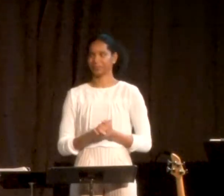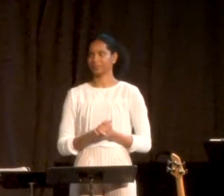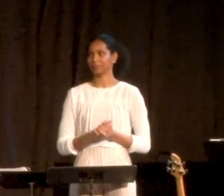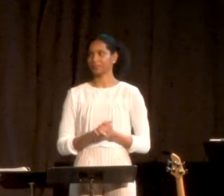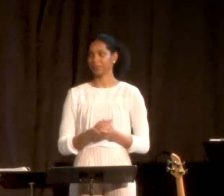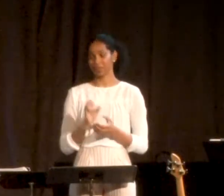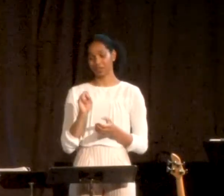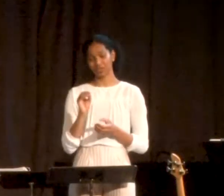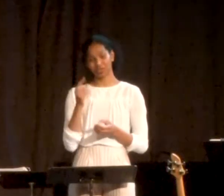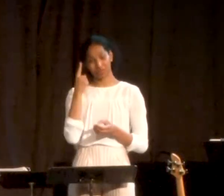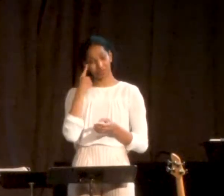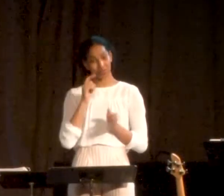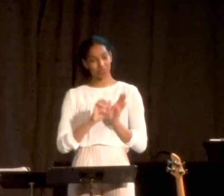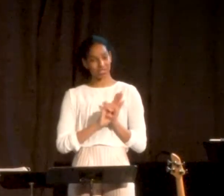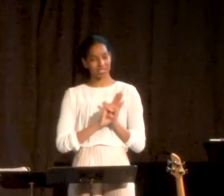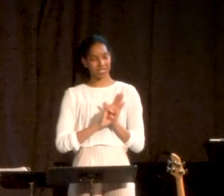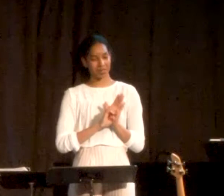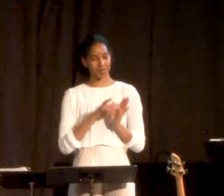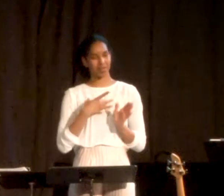well-oiled machine.